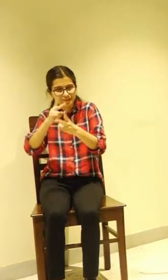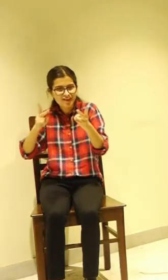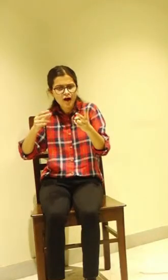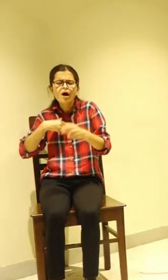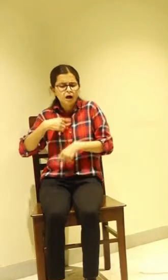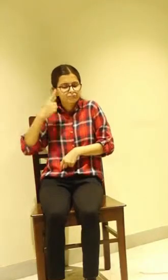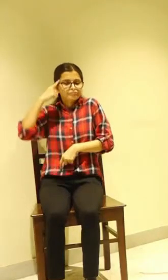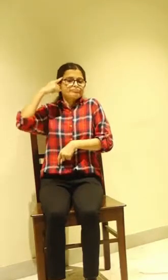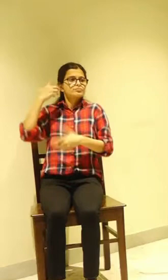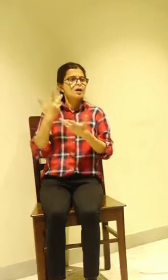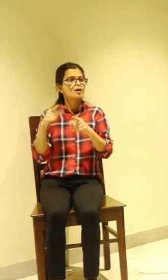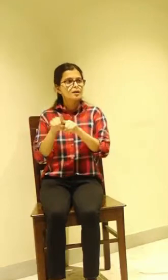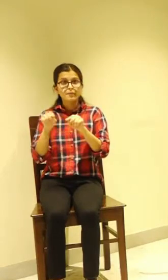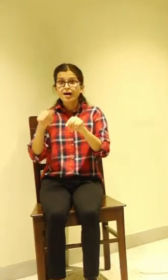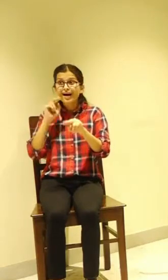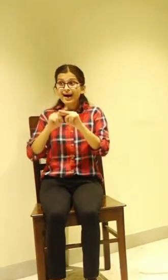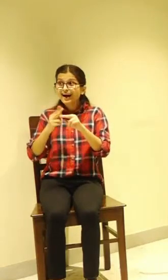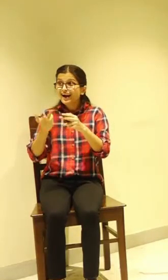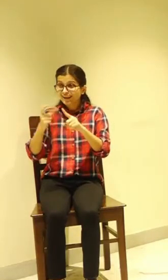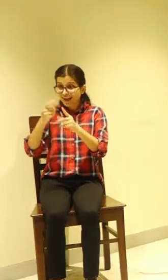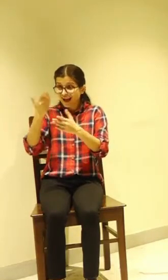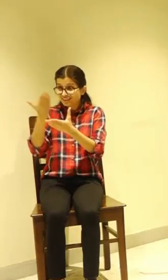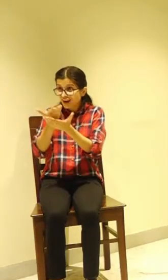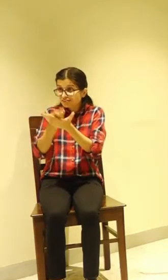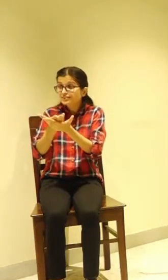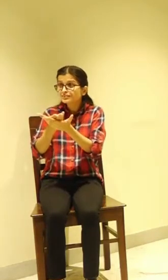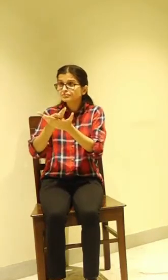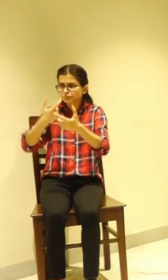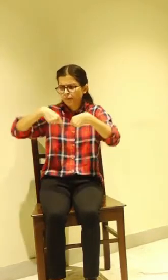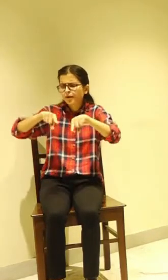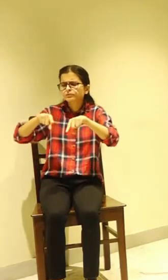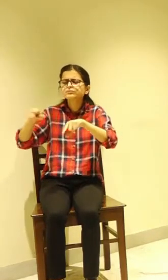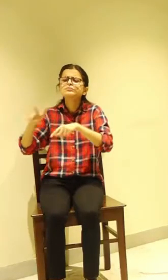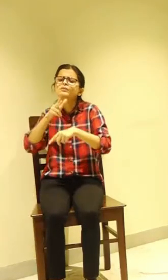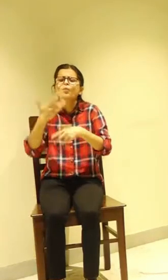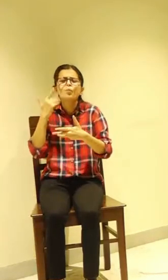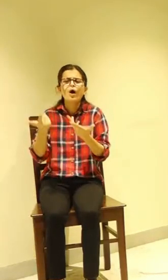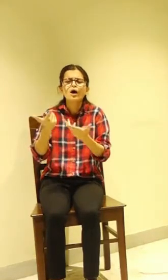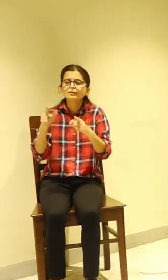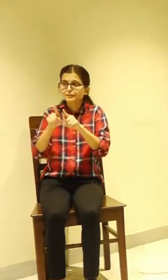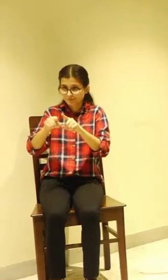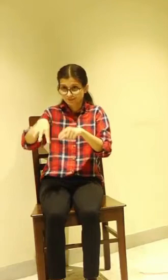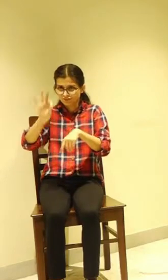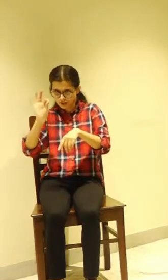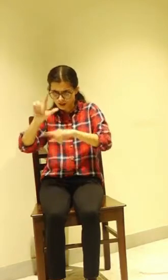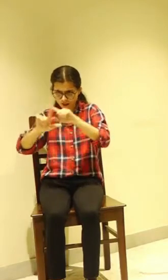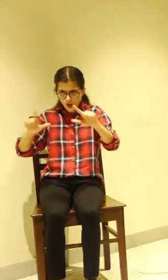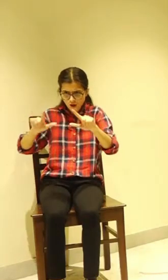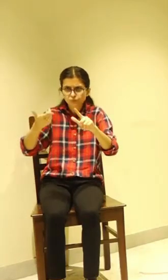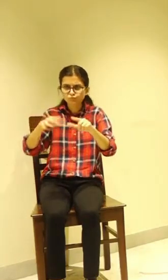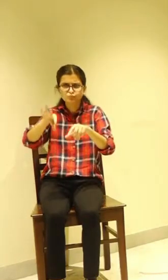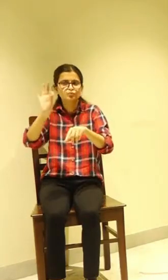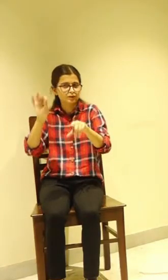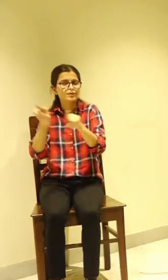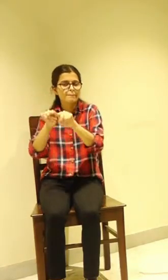me, while the drafting committee was still considering due process as its chosen language, it had the question